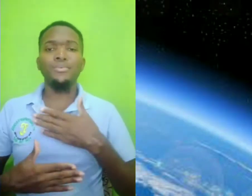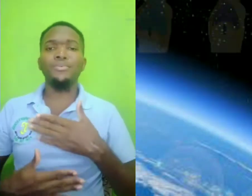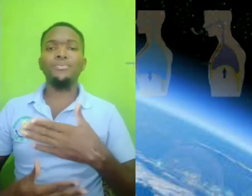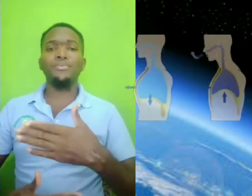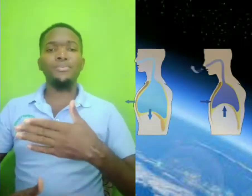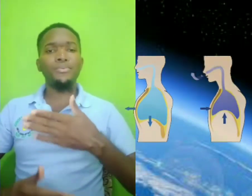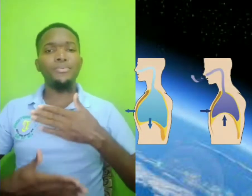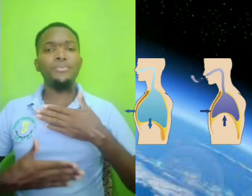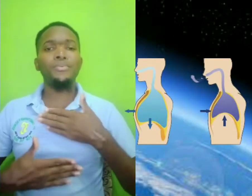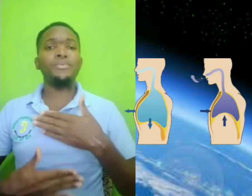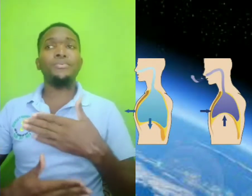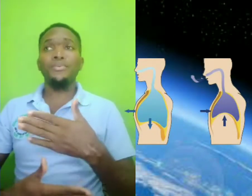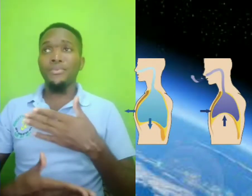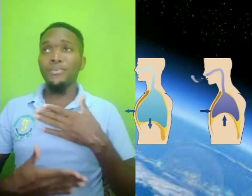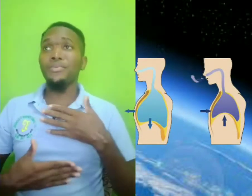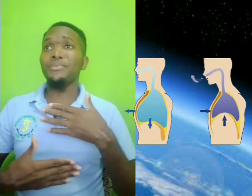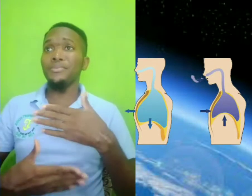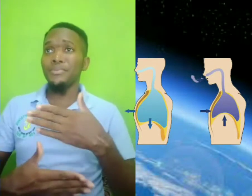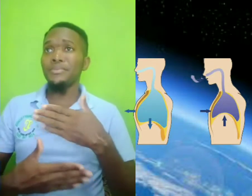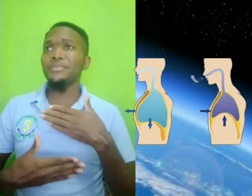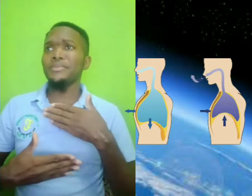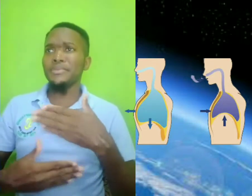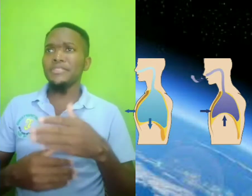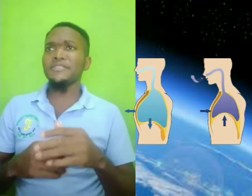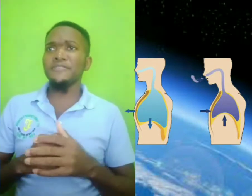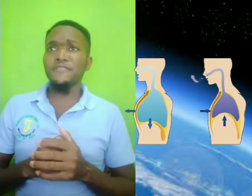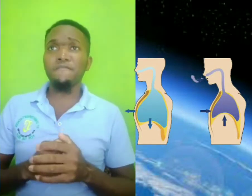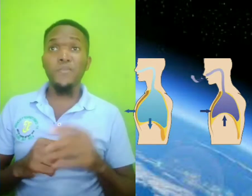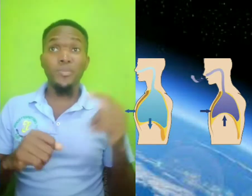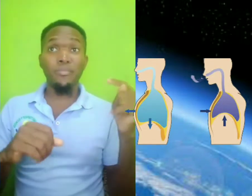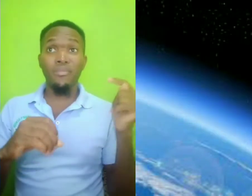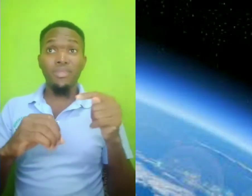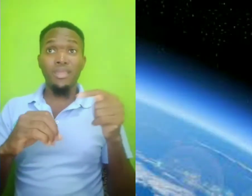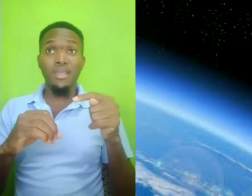and gives us oxygen to breathe.